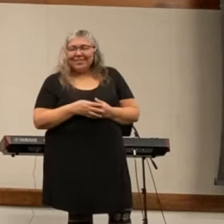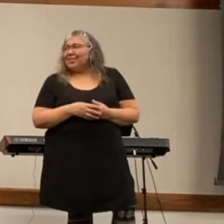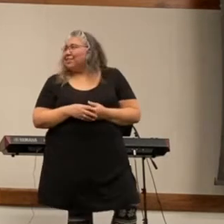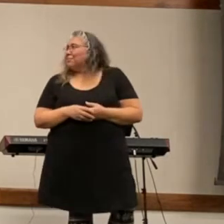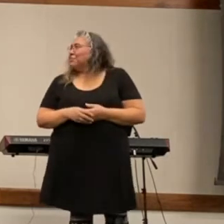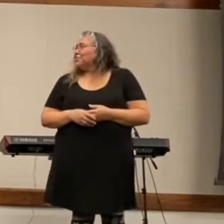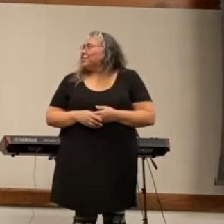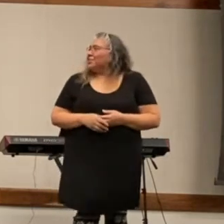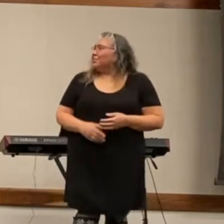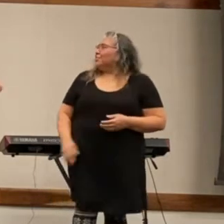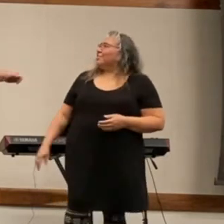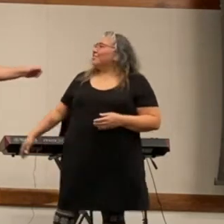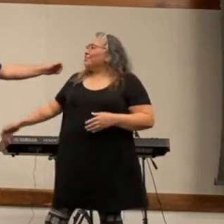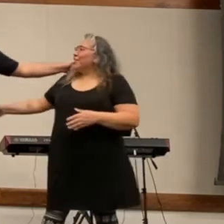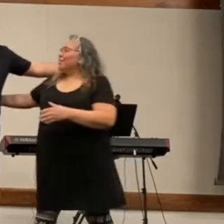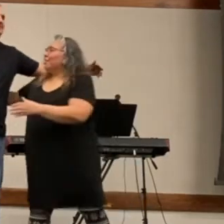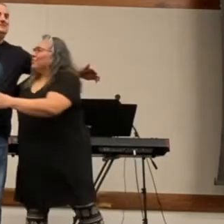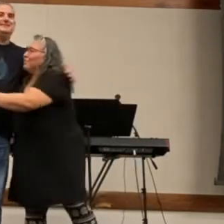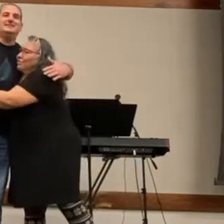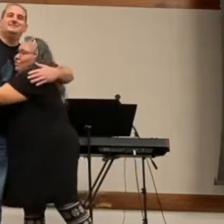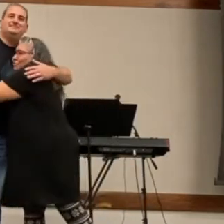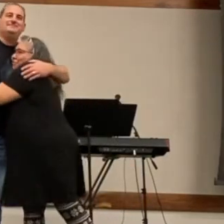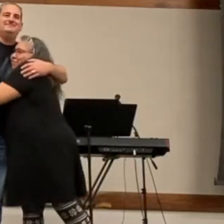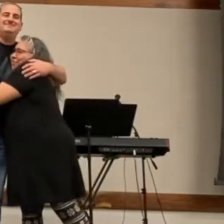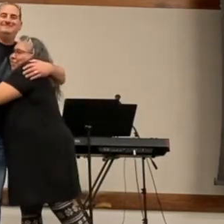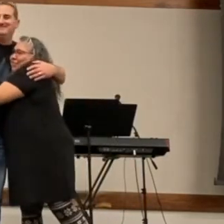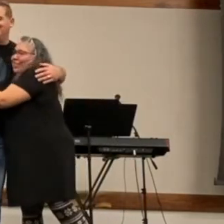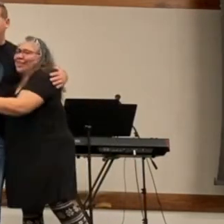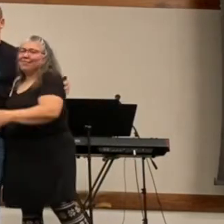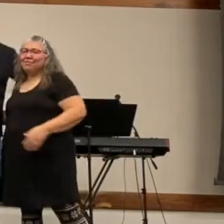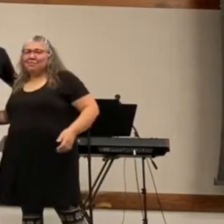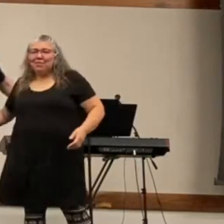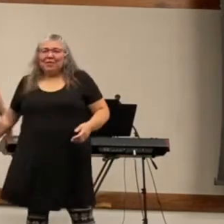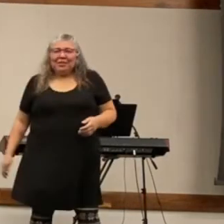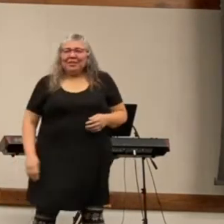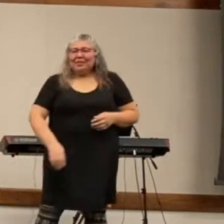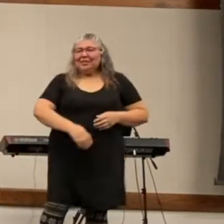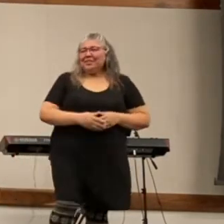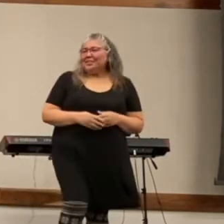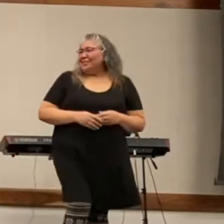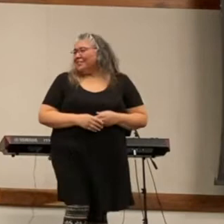Shelly, Jesus looks good on you. Yeah, you're welcome.